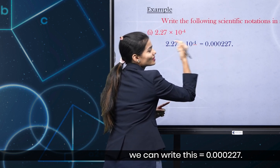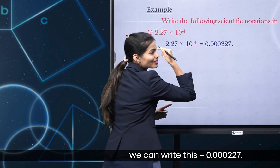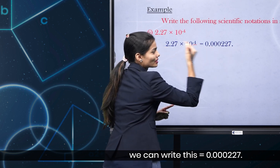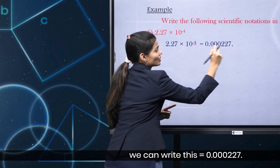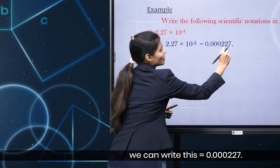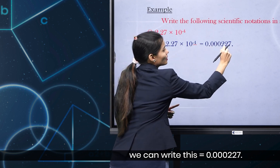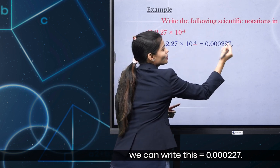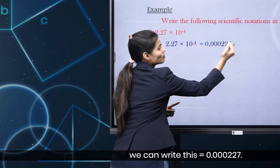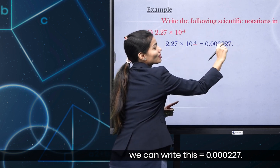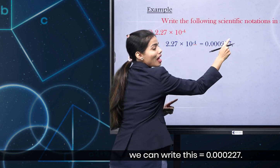0.000227.